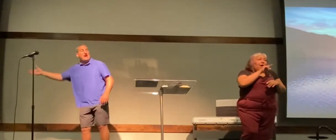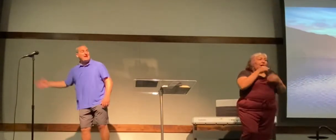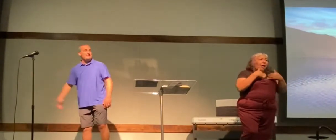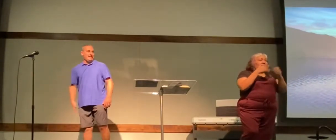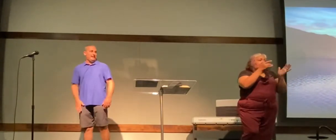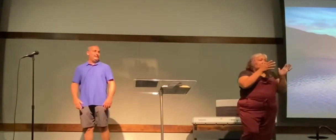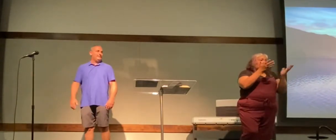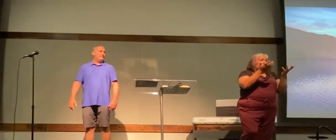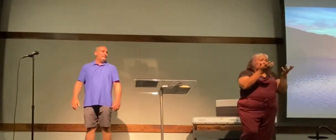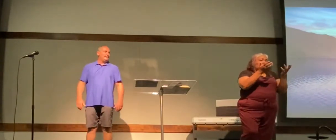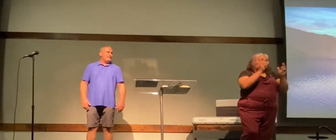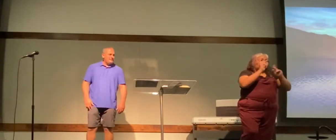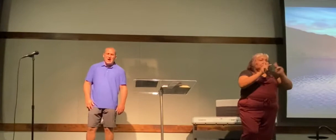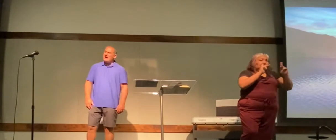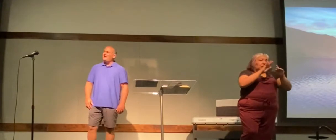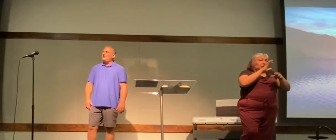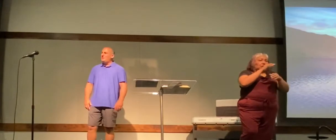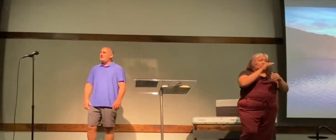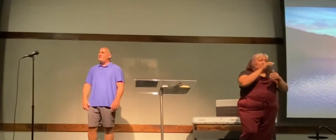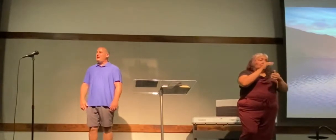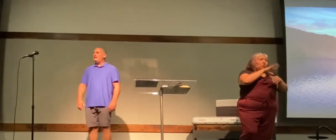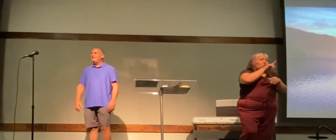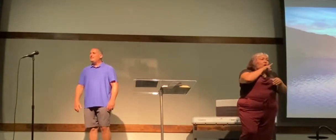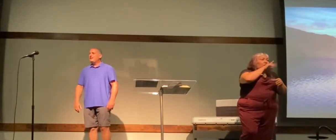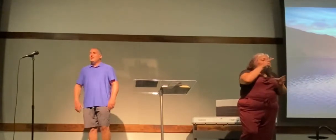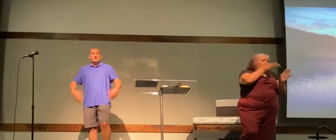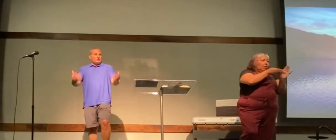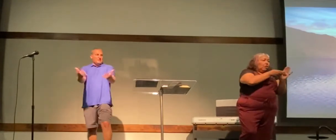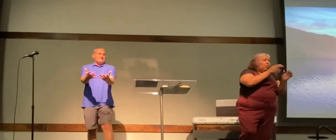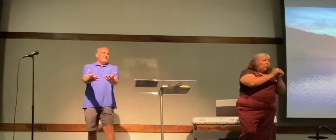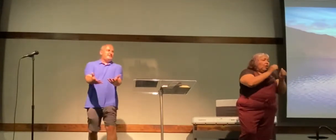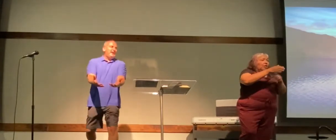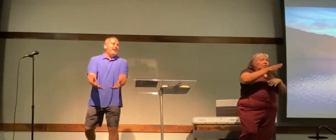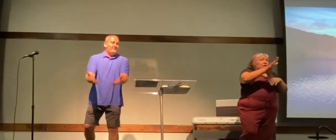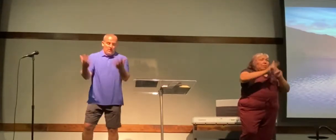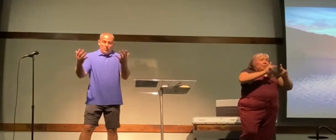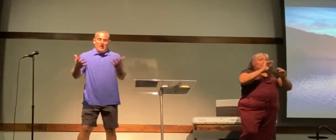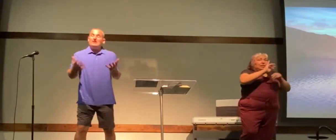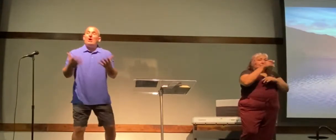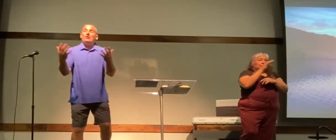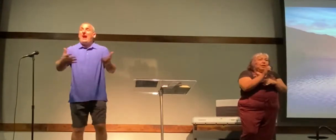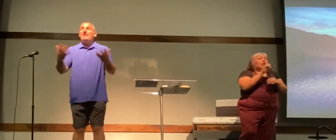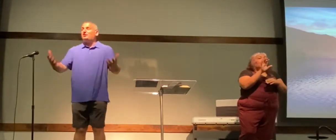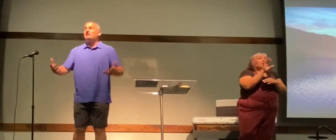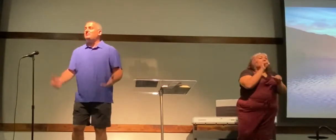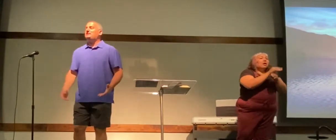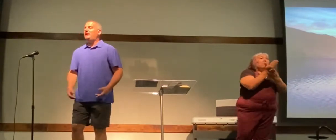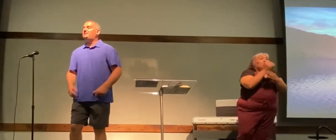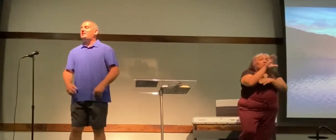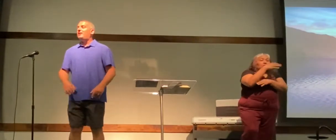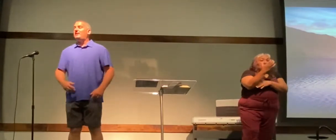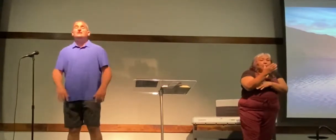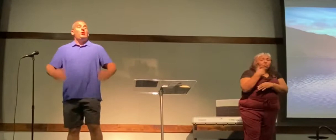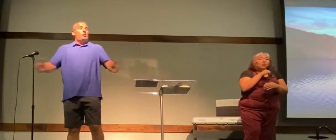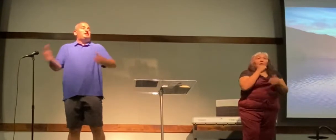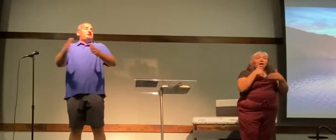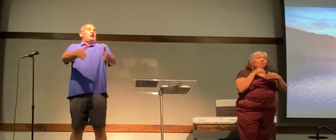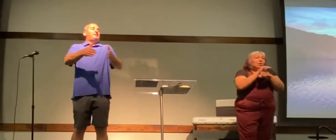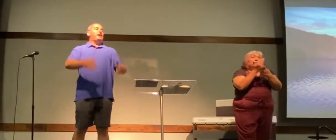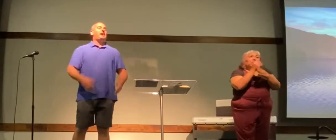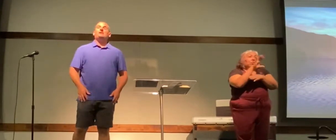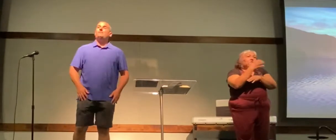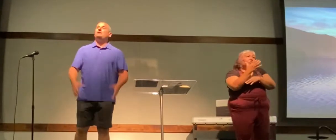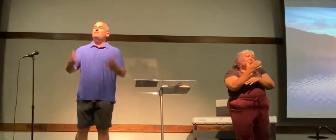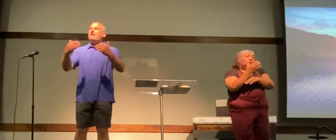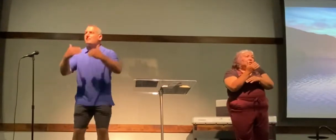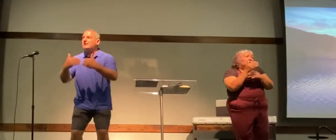like Jamie. Come on. Are you with me? Christmas Eve. We don't have Christmas Eve service. We're